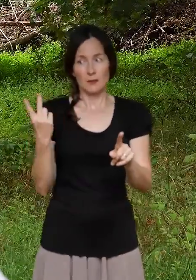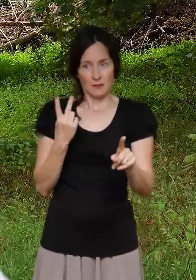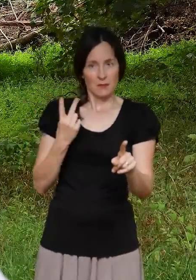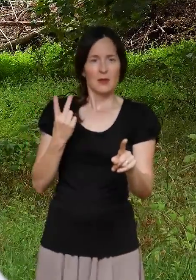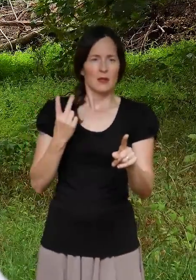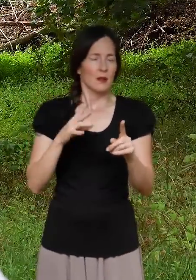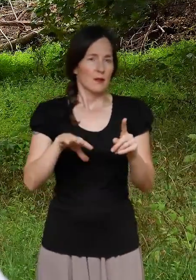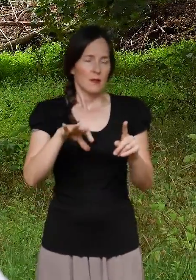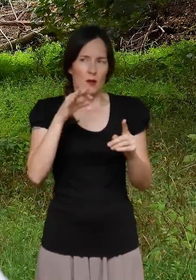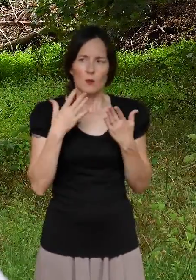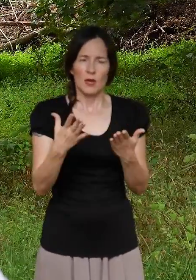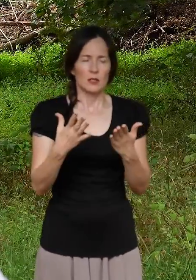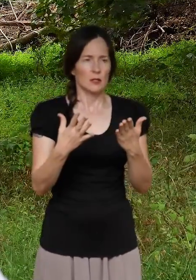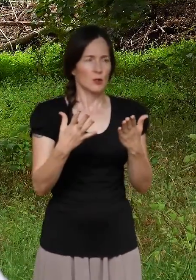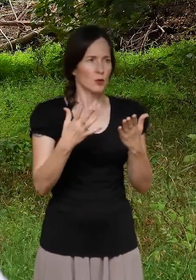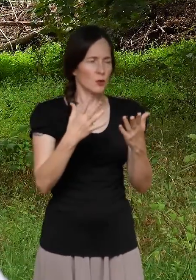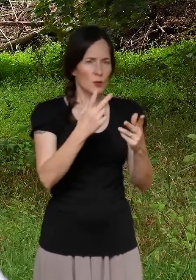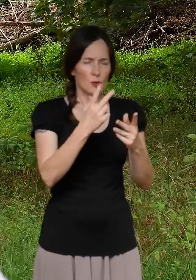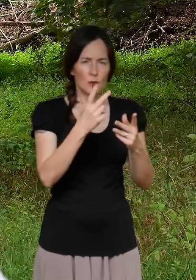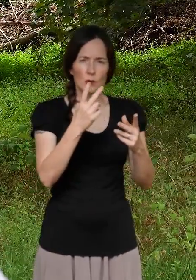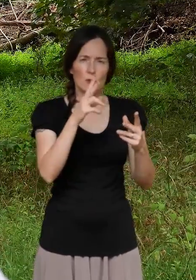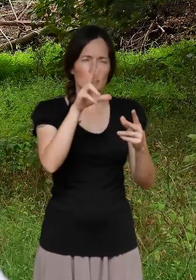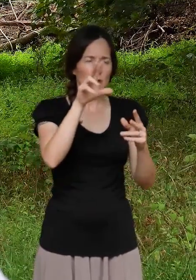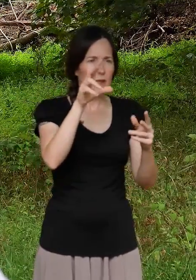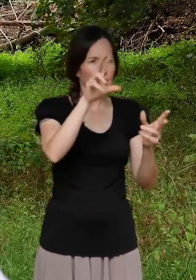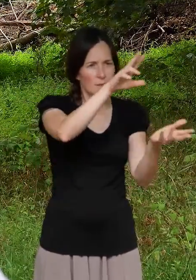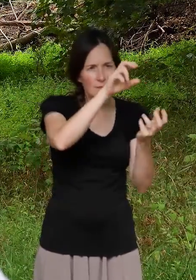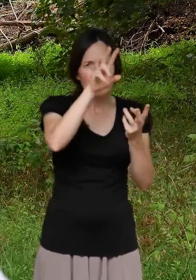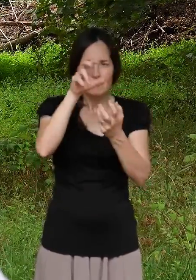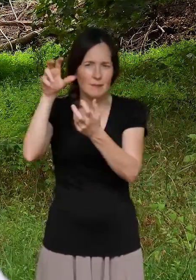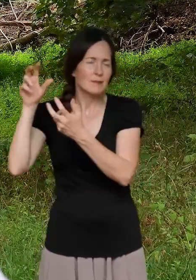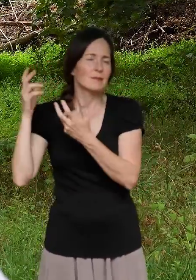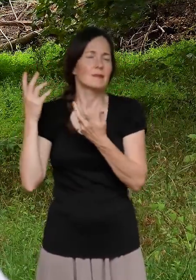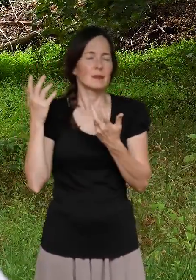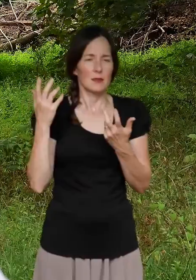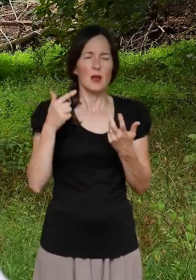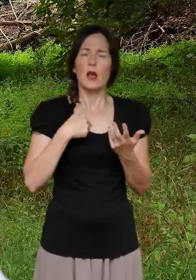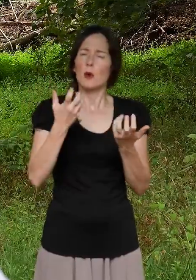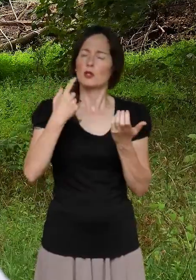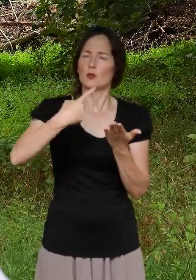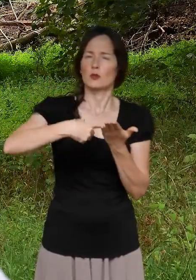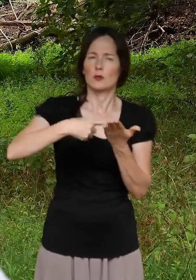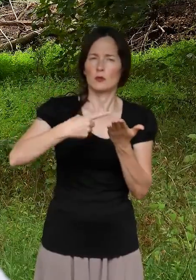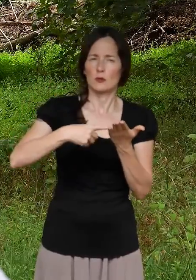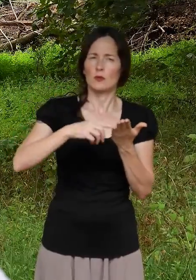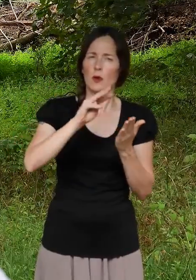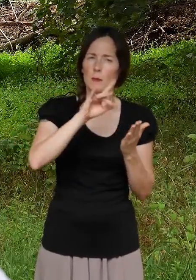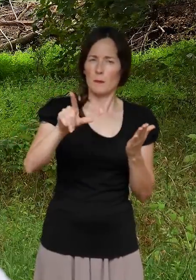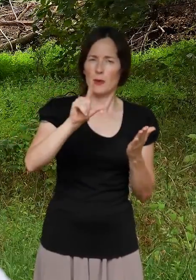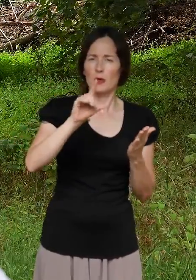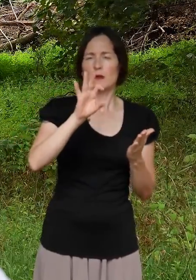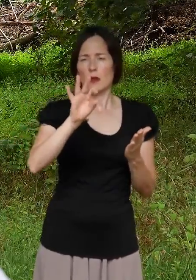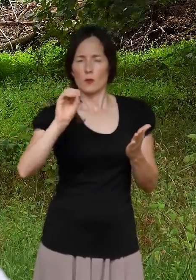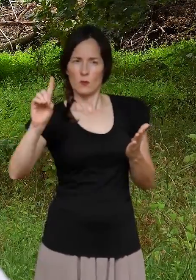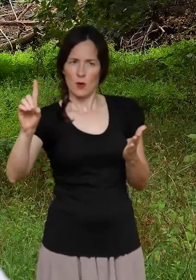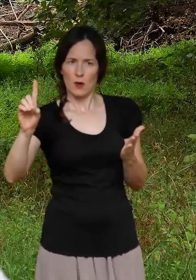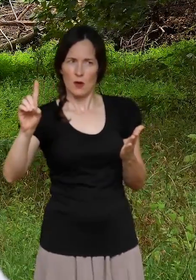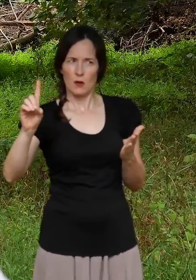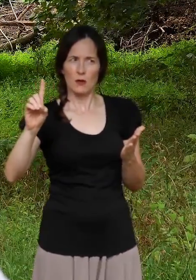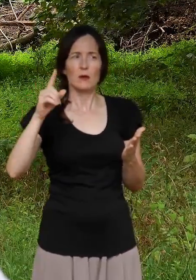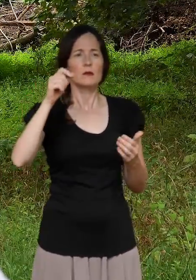But fixing these issues requires large-scale infrastructure projects and significant investment, which leaves the counties and municipalities like